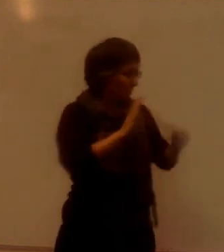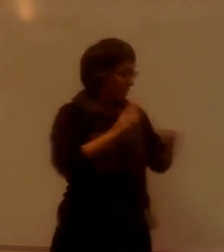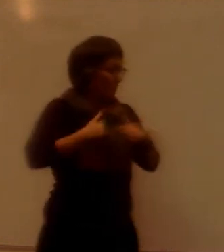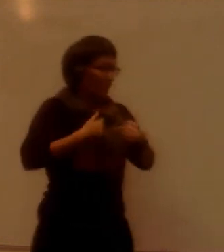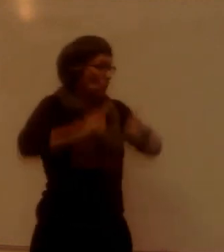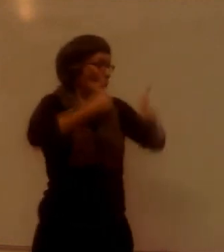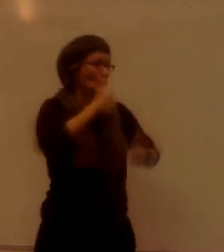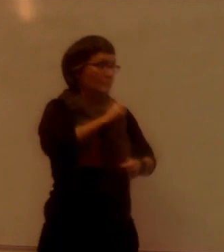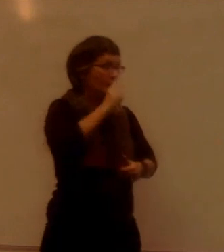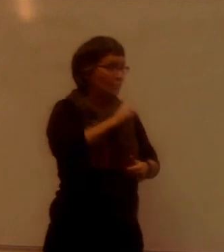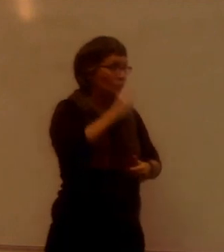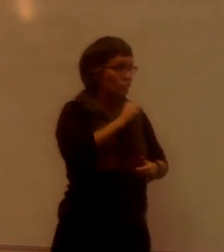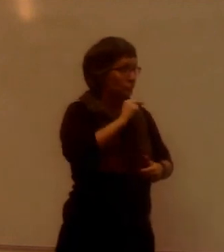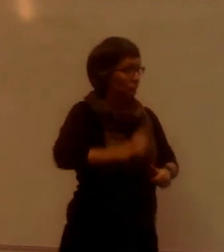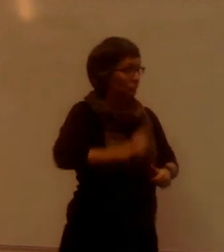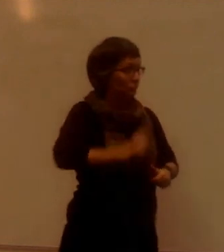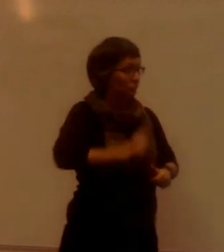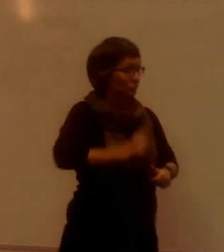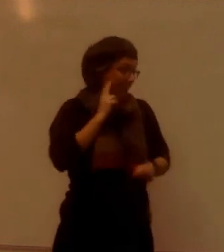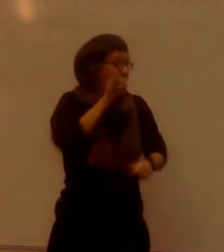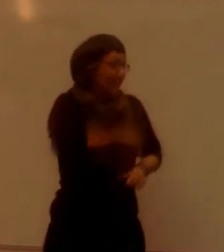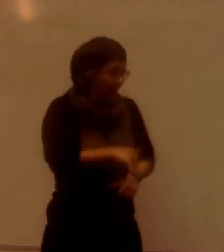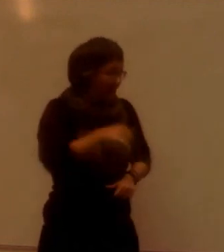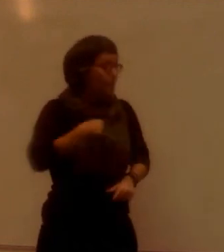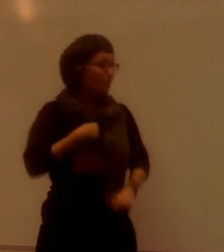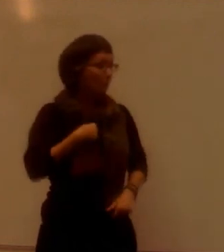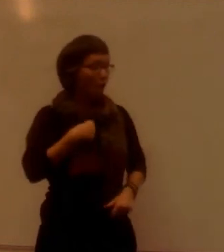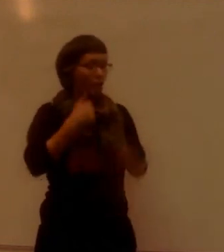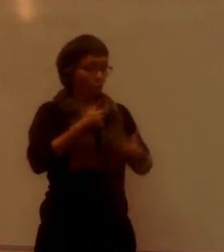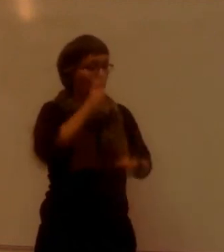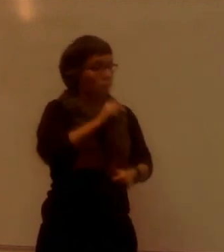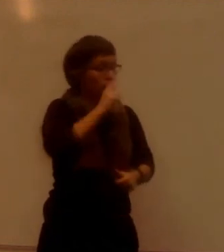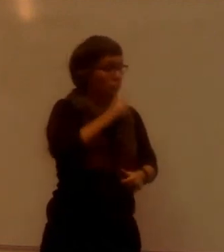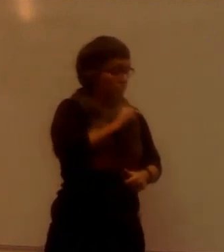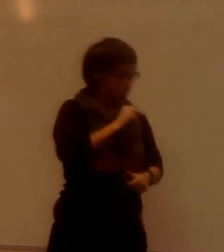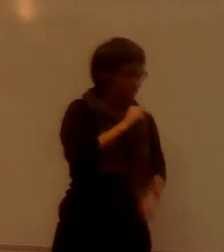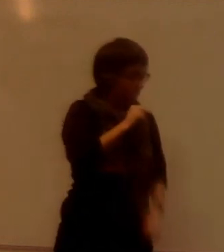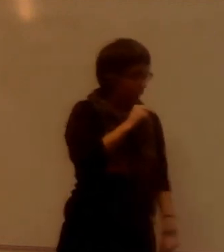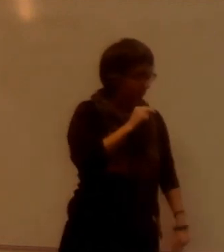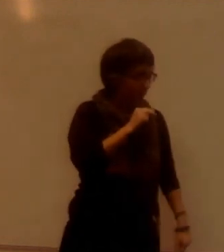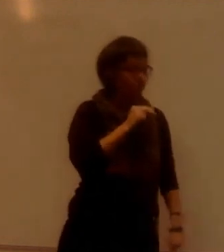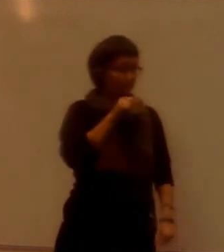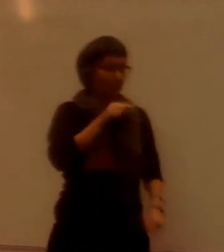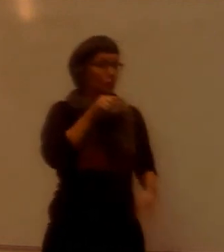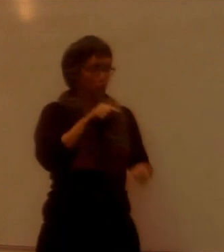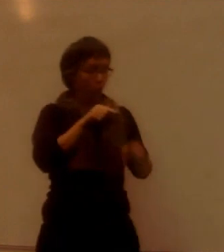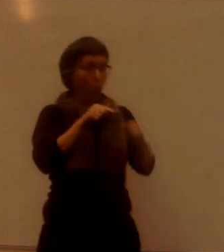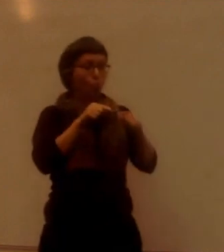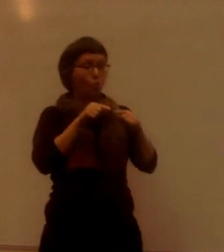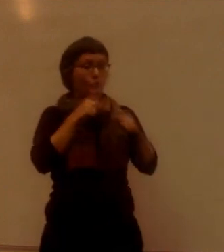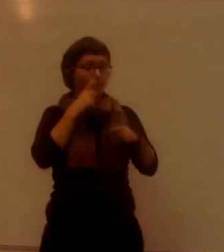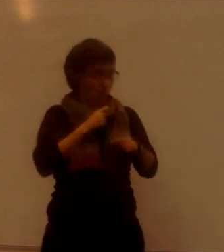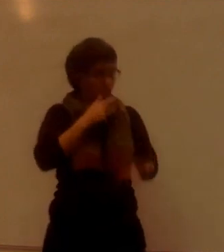use my voice. So maybe a deaf person has good speech and they want to use their voice, okay? And